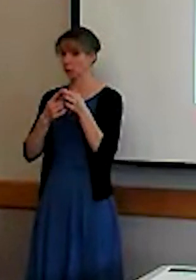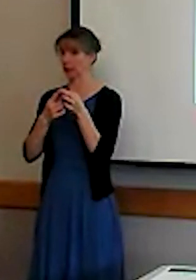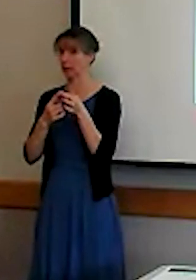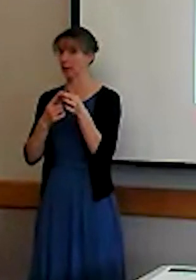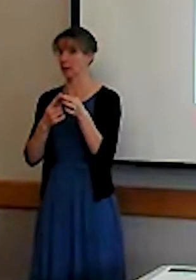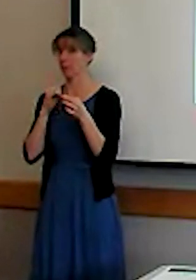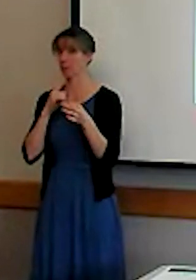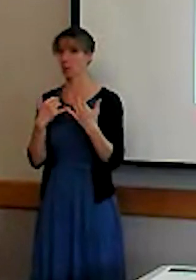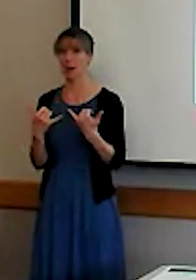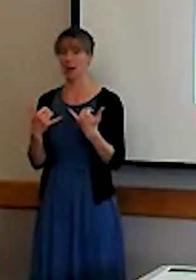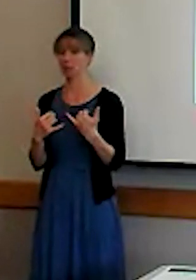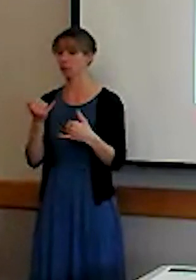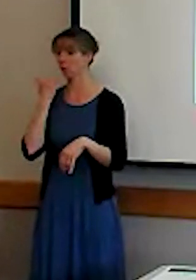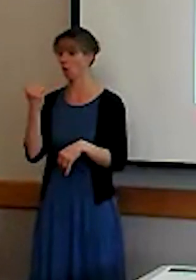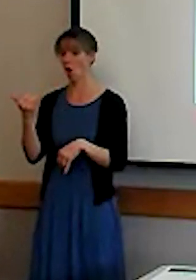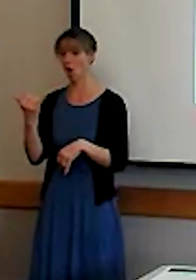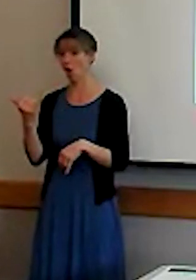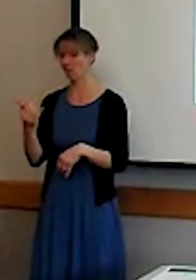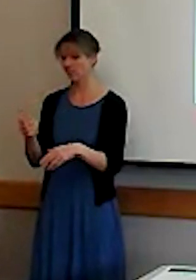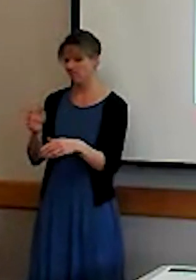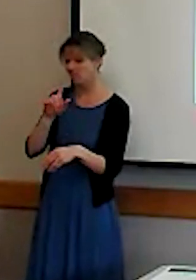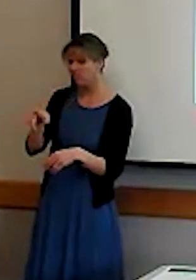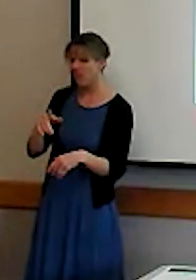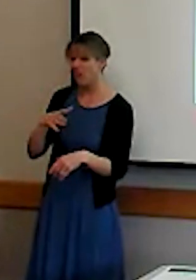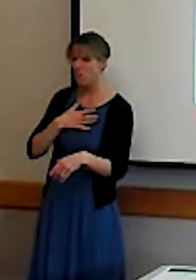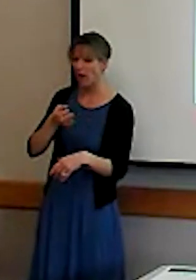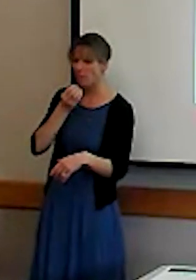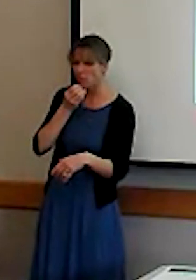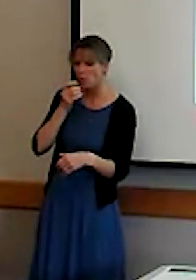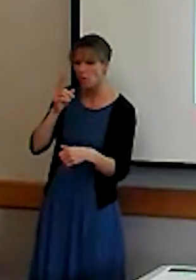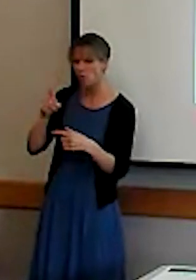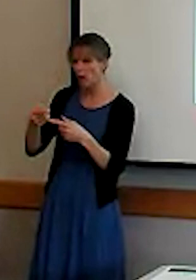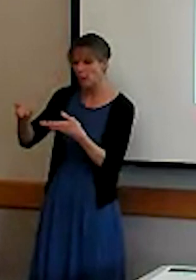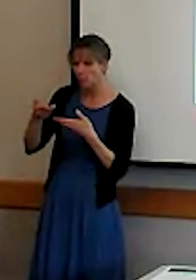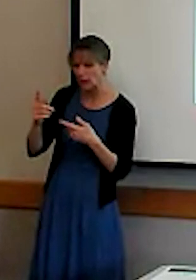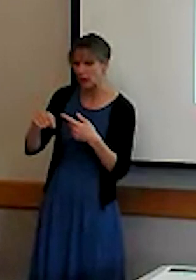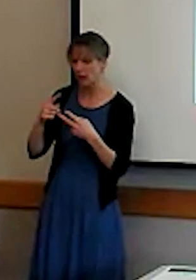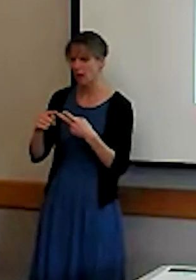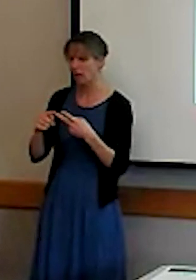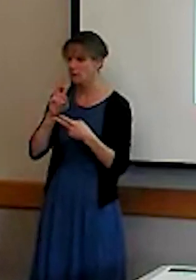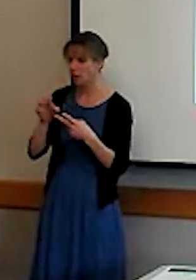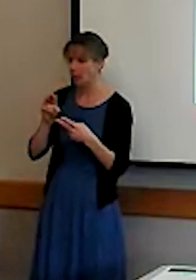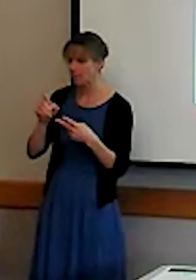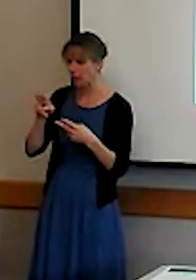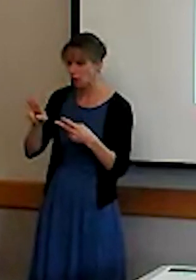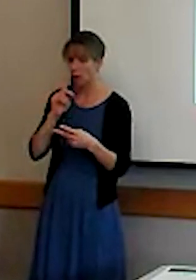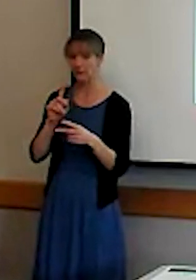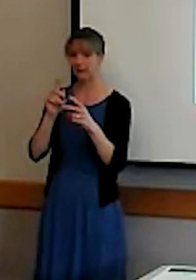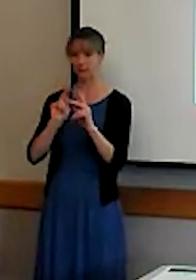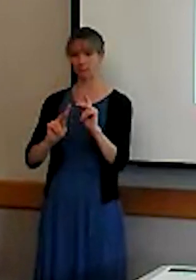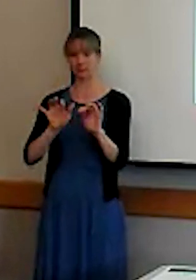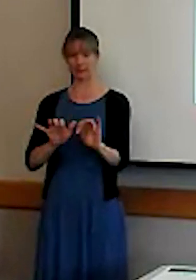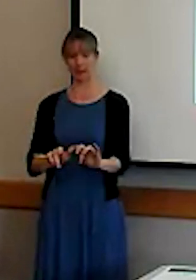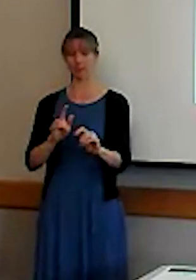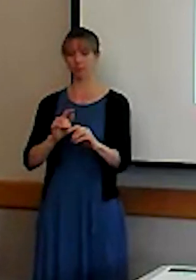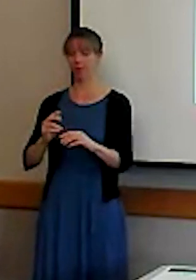in this space to be able just to call someone up, ask about your deliveries, talk through the menu. And I'll even see notes in our system